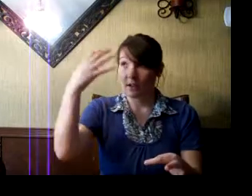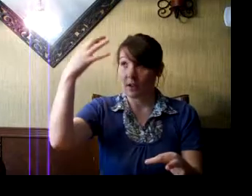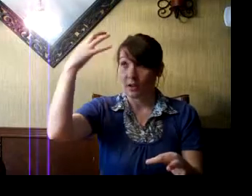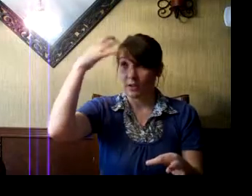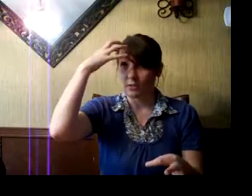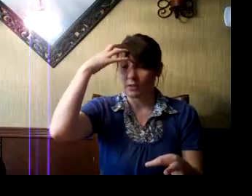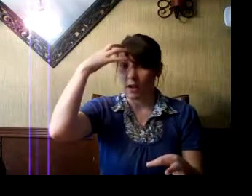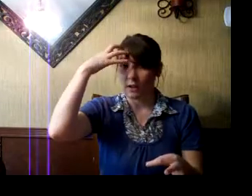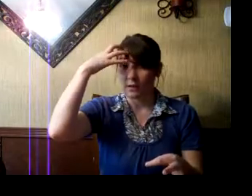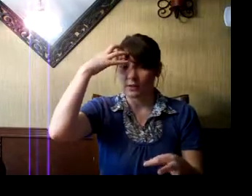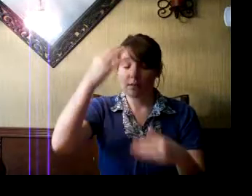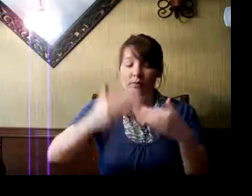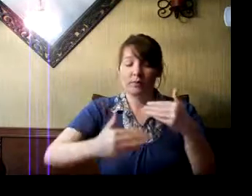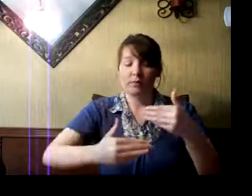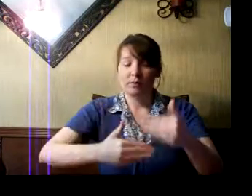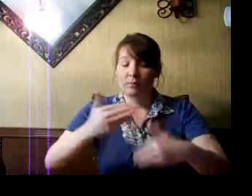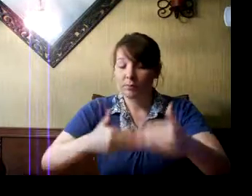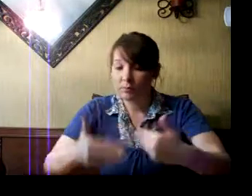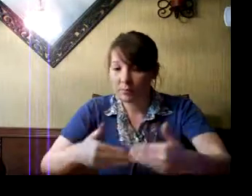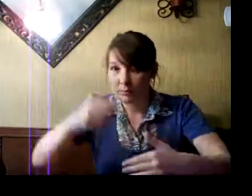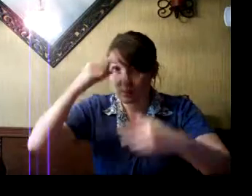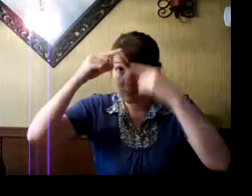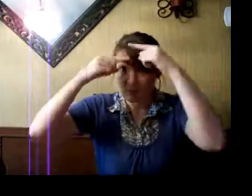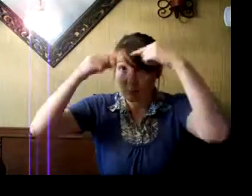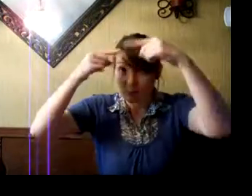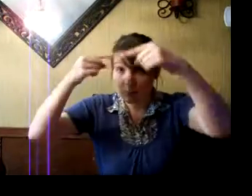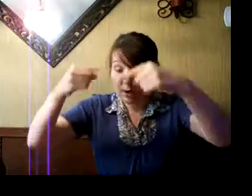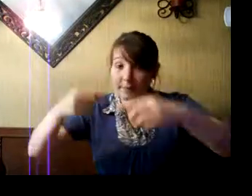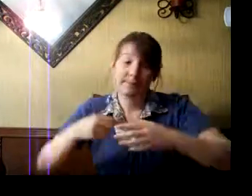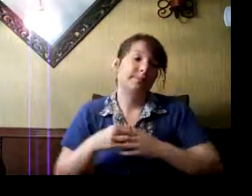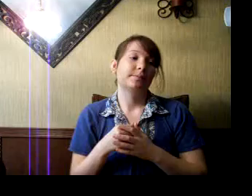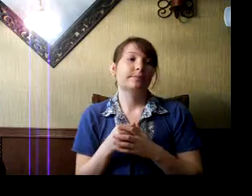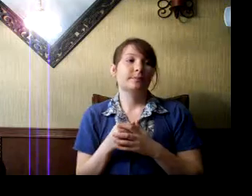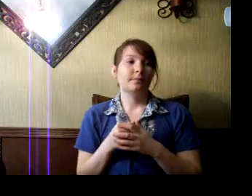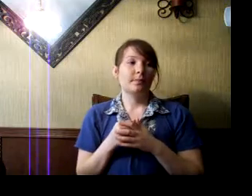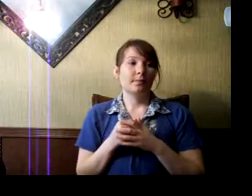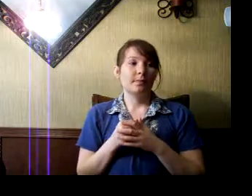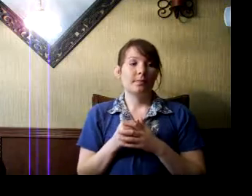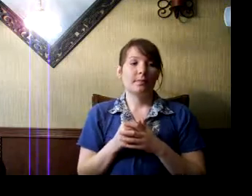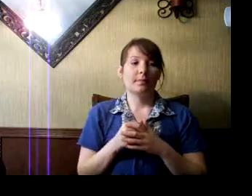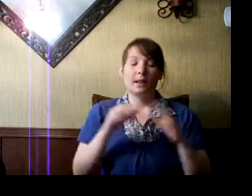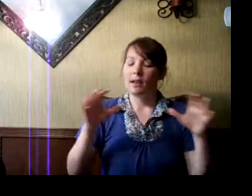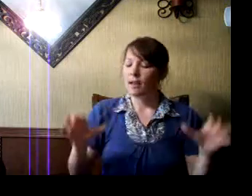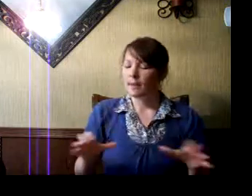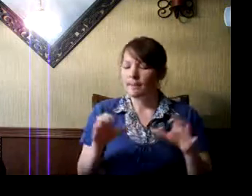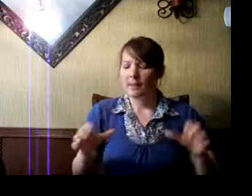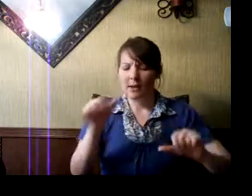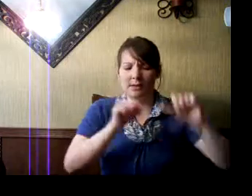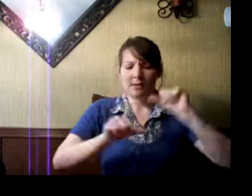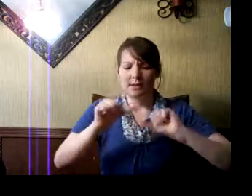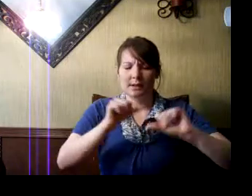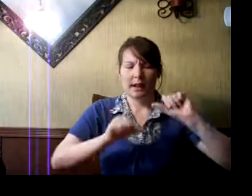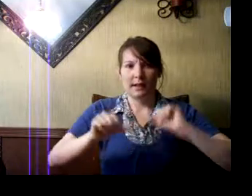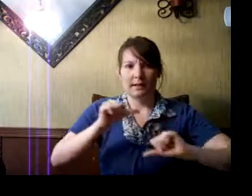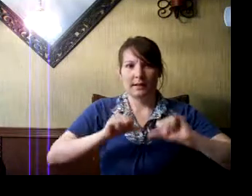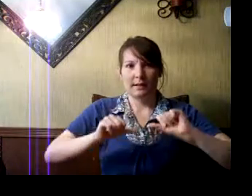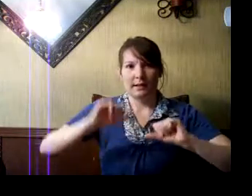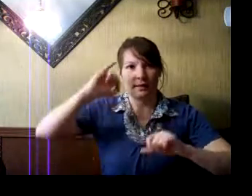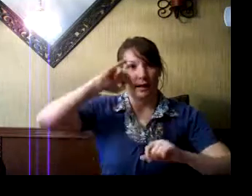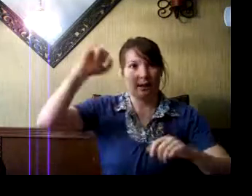processes. Oftentimes in the behavioral sciences, we have very abstract ideas. Now, granted, we use